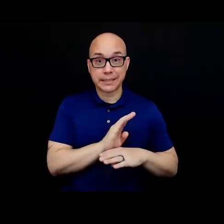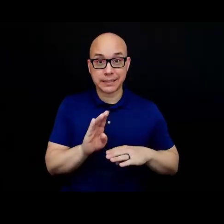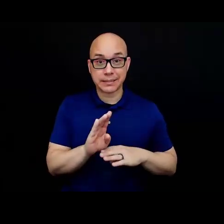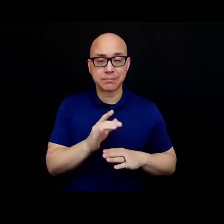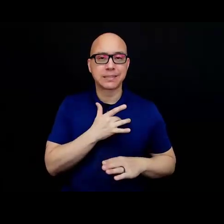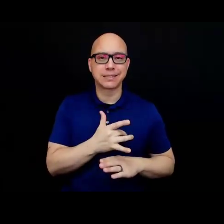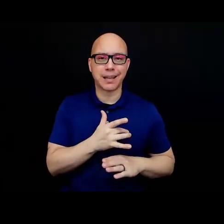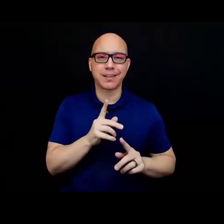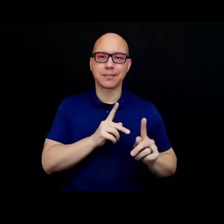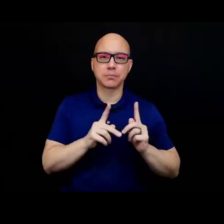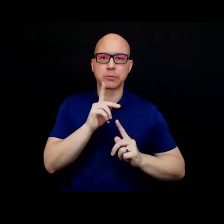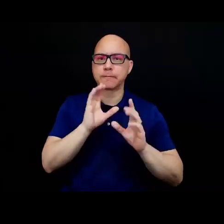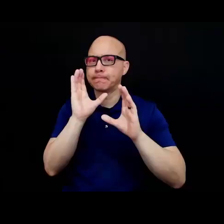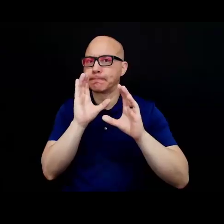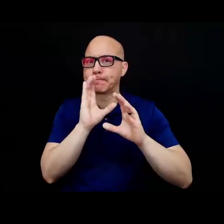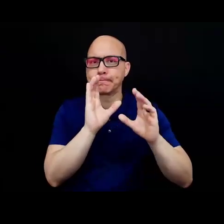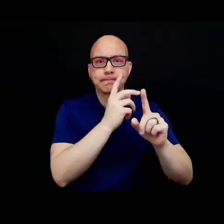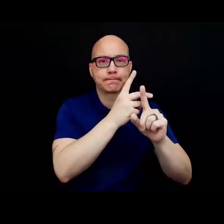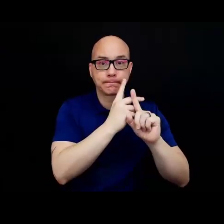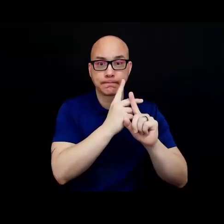25,000 or less, believe it or not.